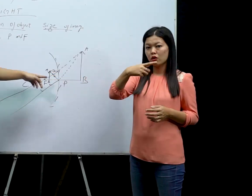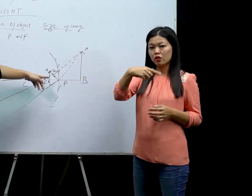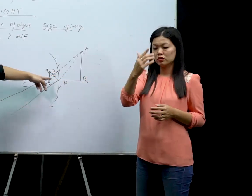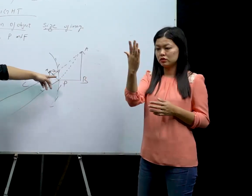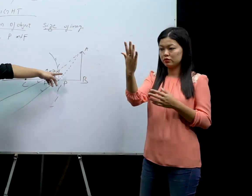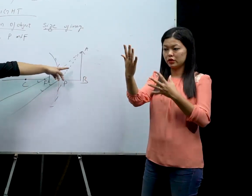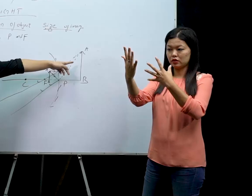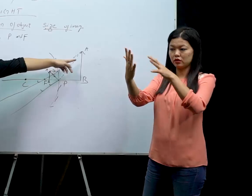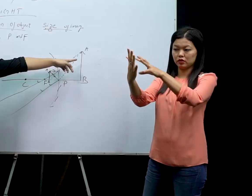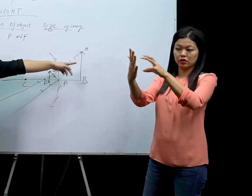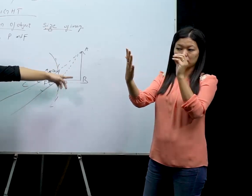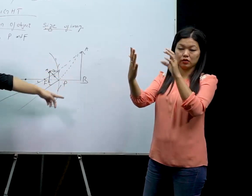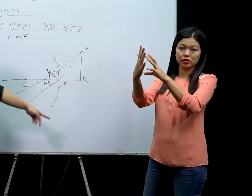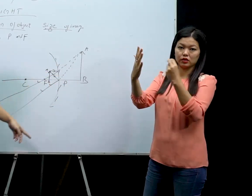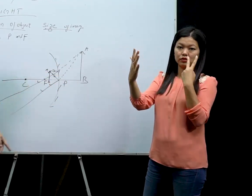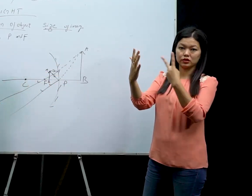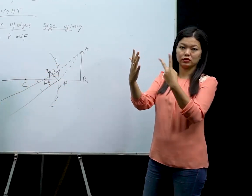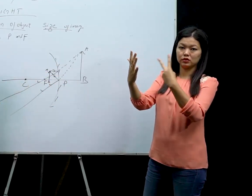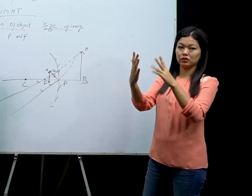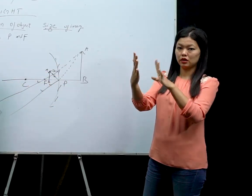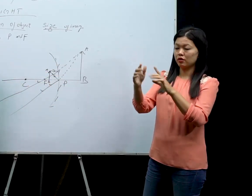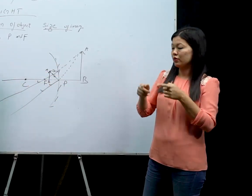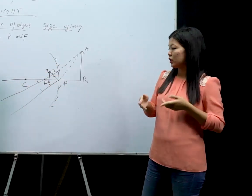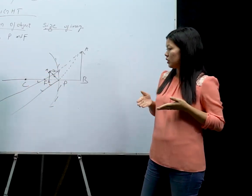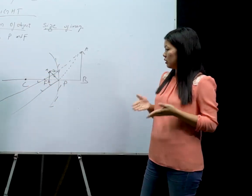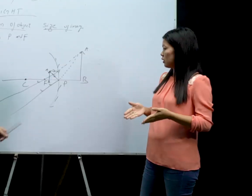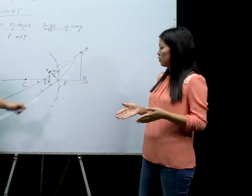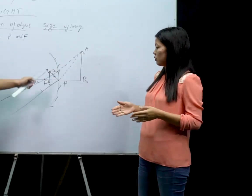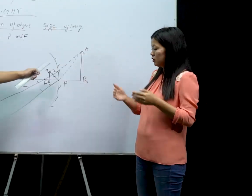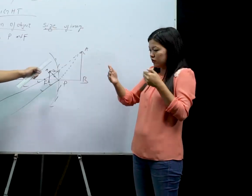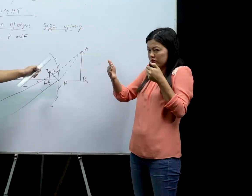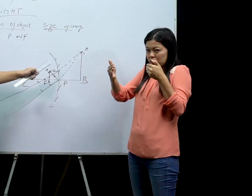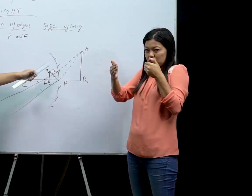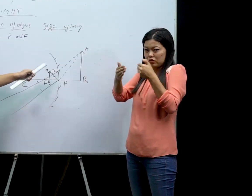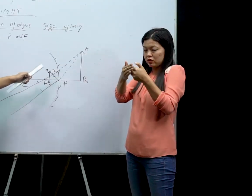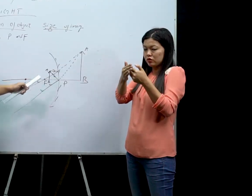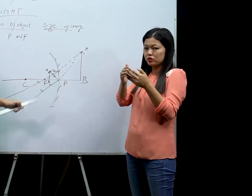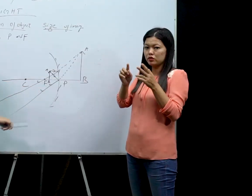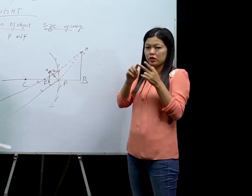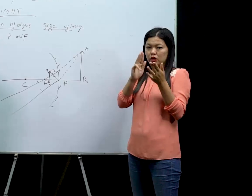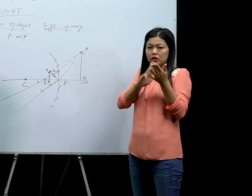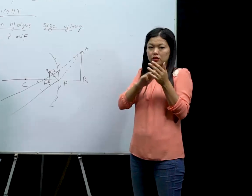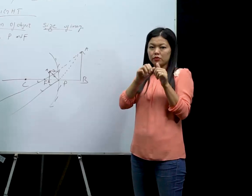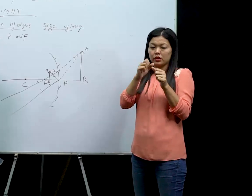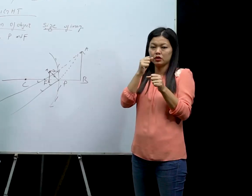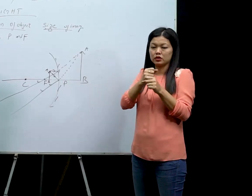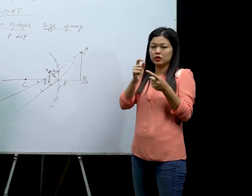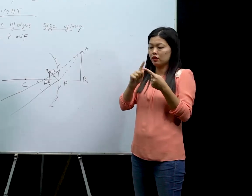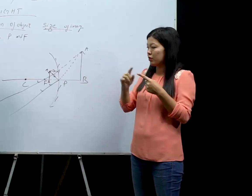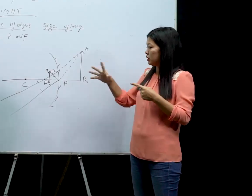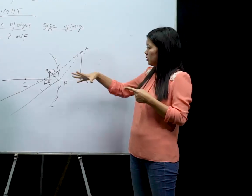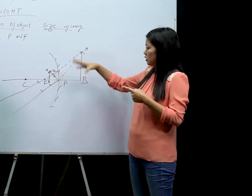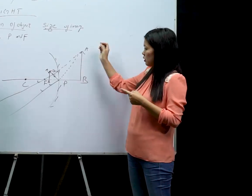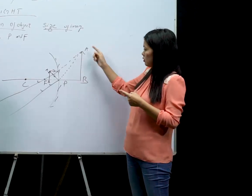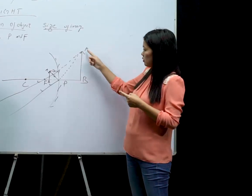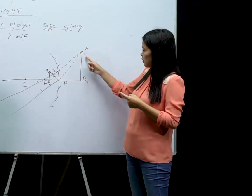See, the image is behind the mirror. And students, like from here, can you make out that it is real inverted or it is